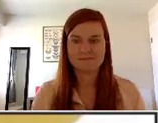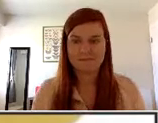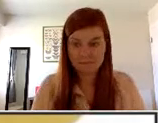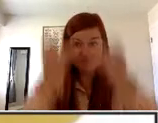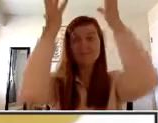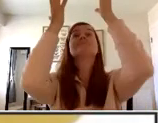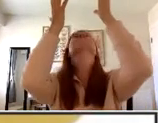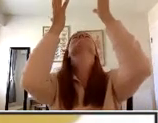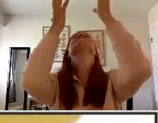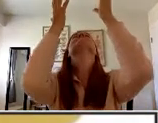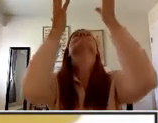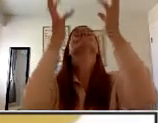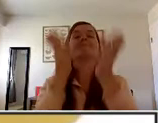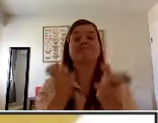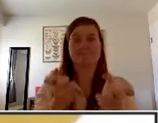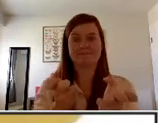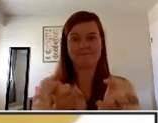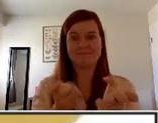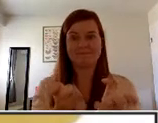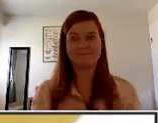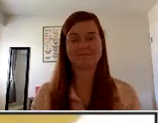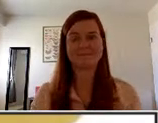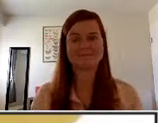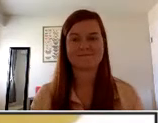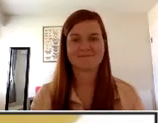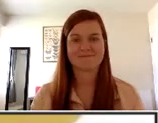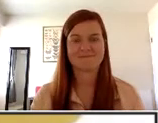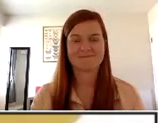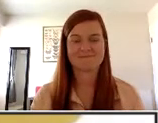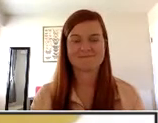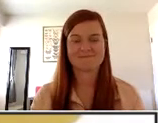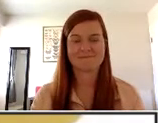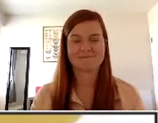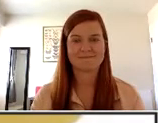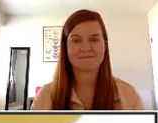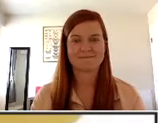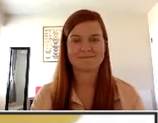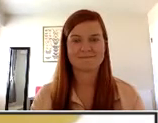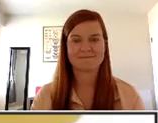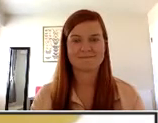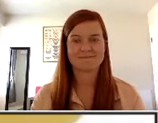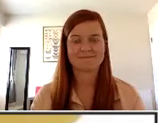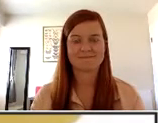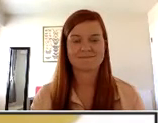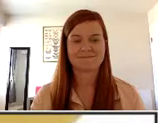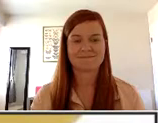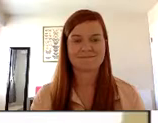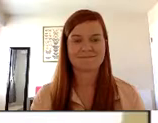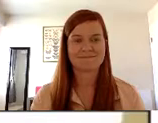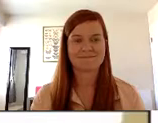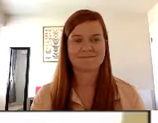right, she tossed it way up in the air one last time for good luck and put it in her pizza pan.